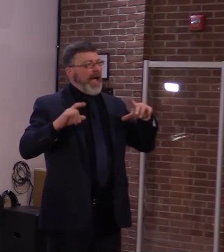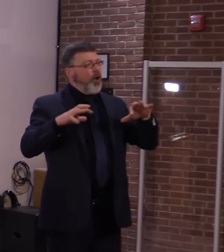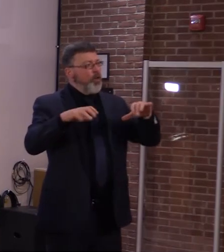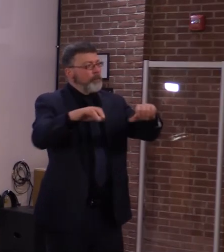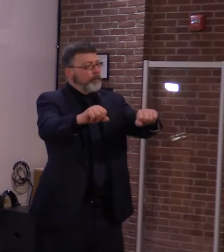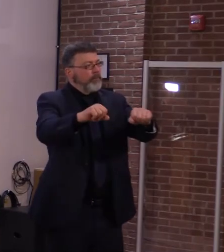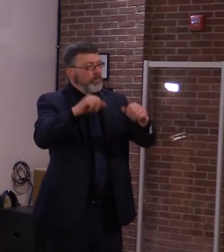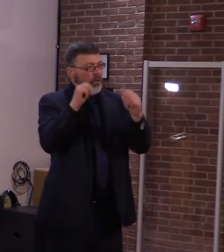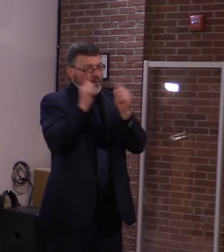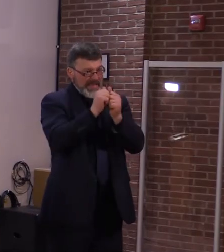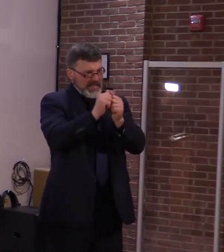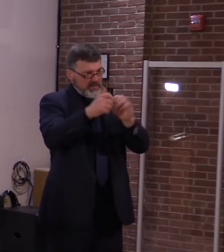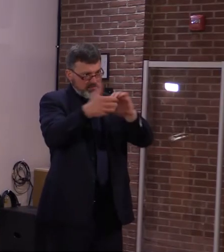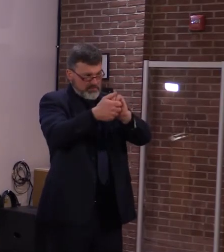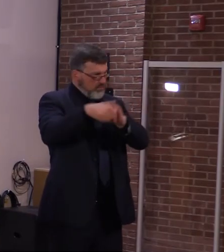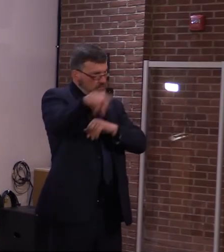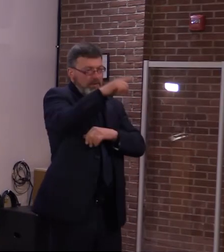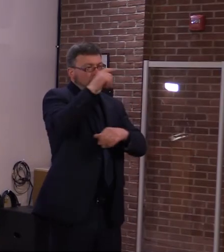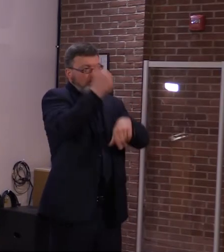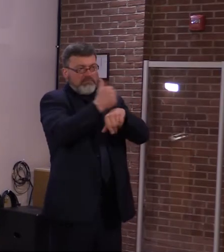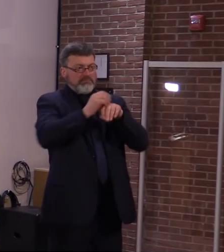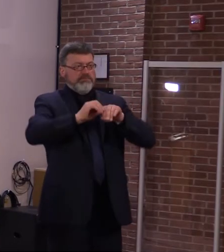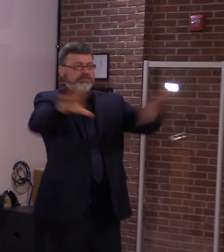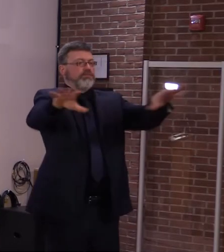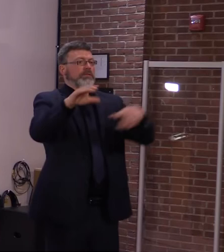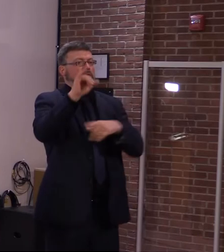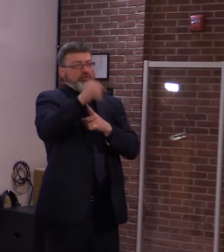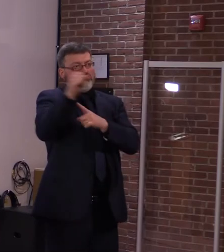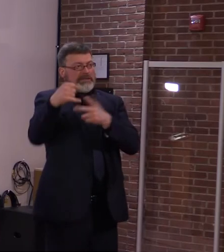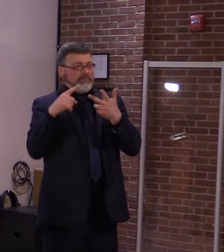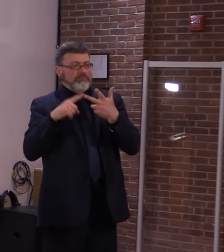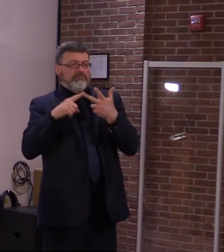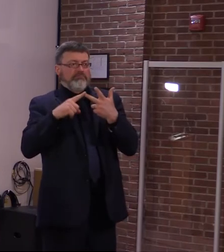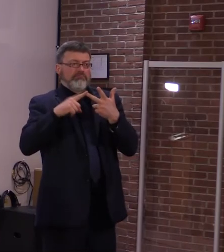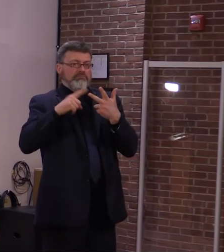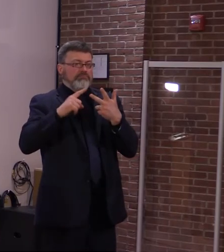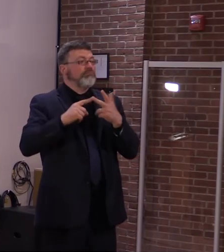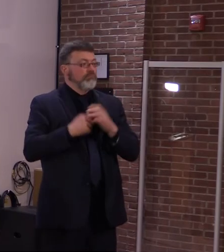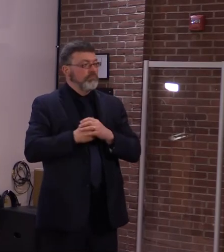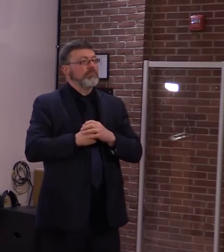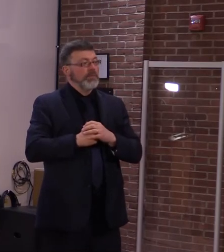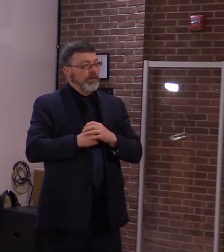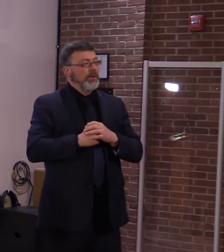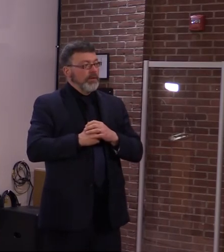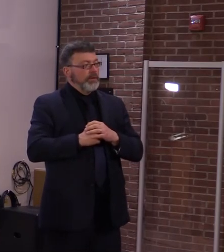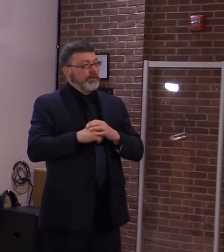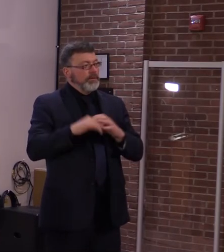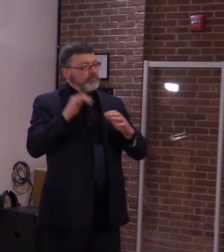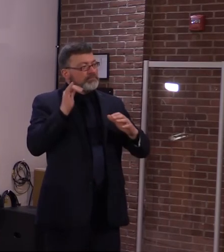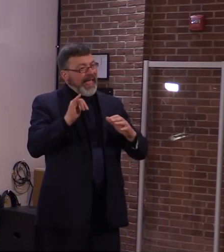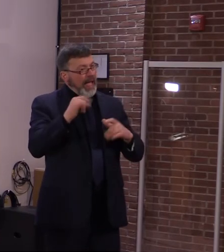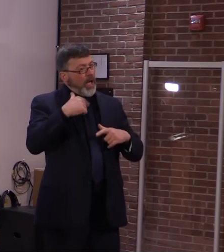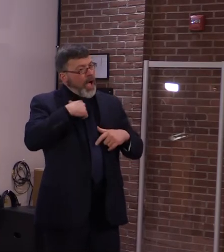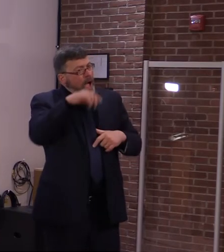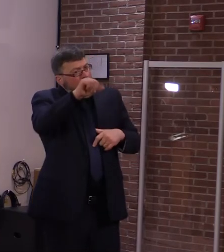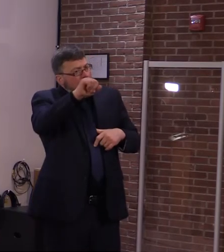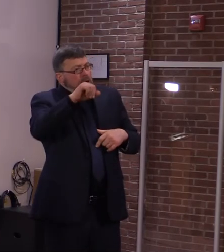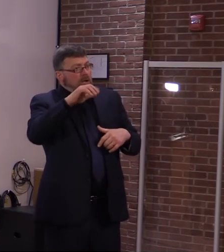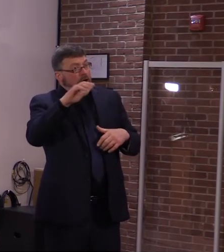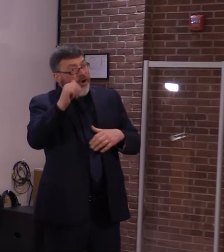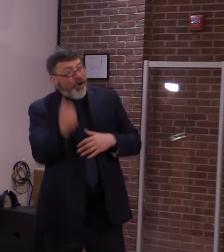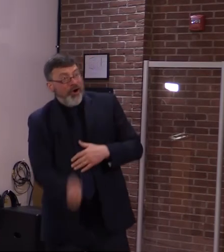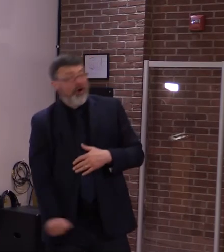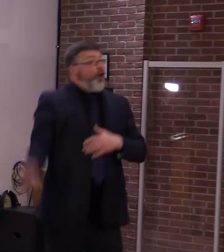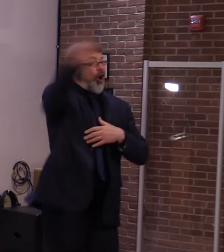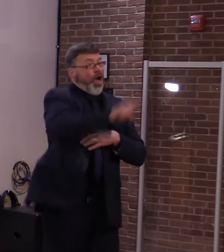get as many people vaccinated as possible. And in those areas where we're seeing a lack of interest, we're trying to